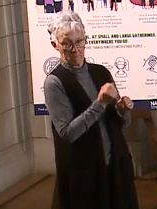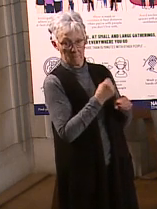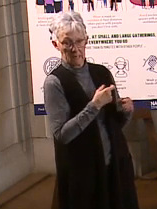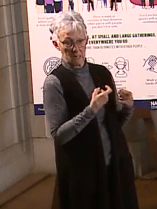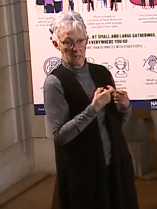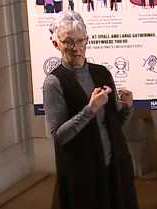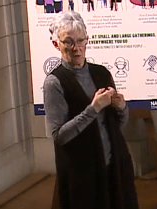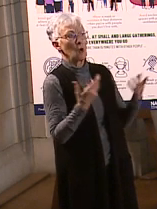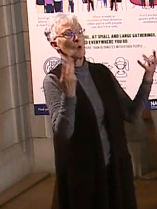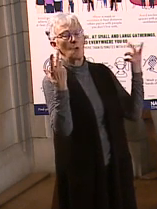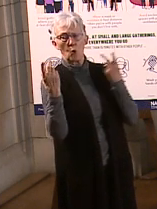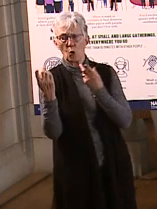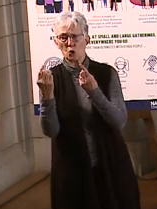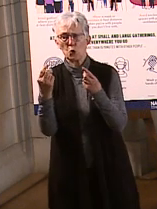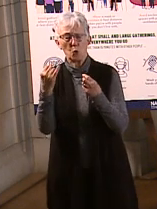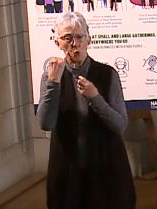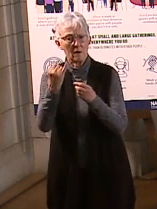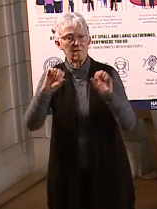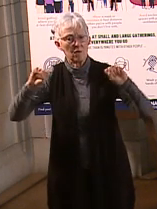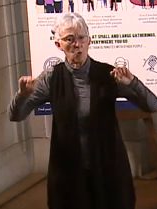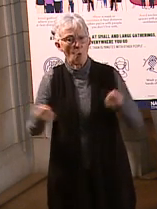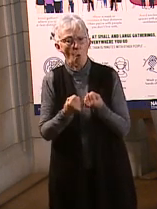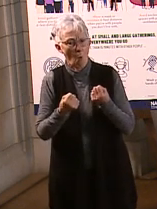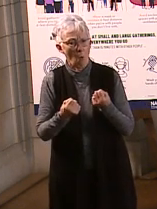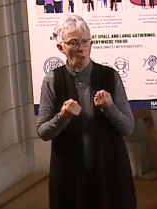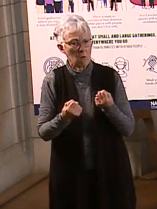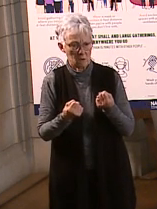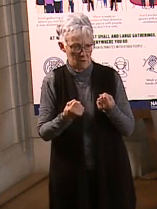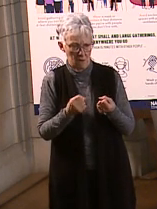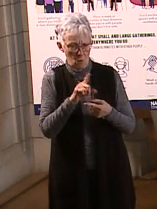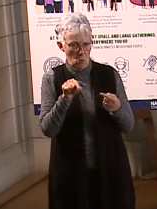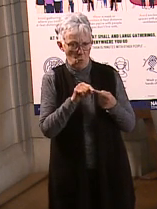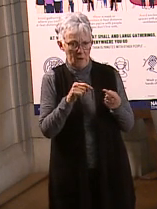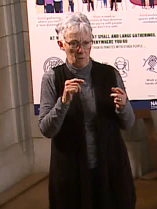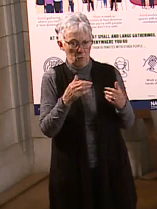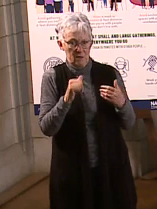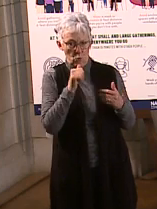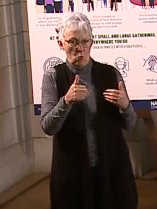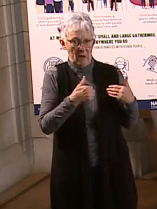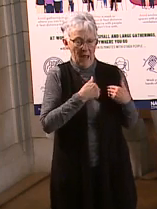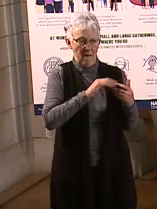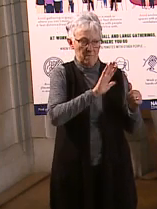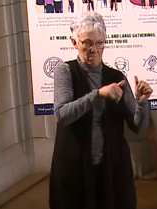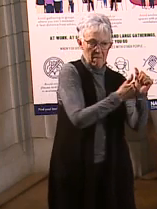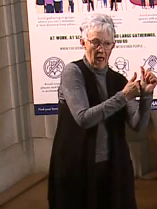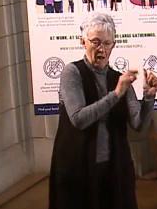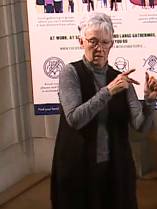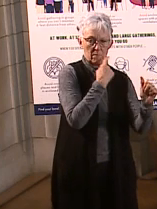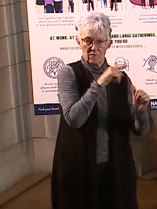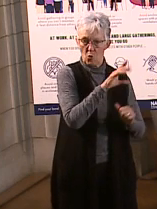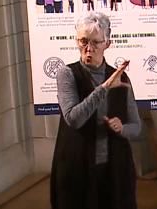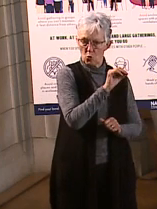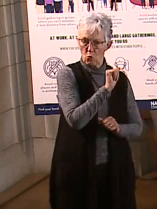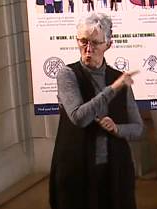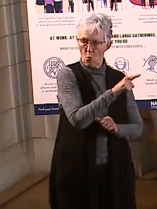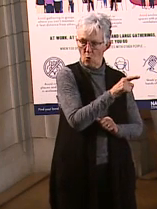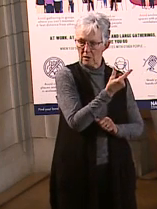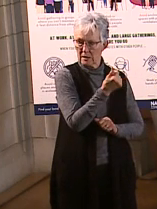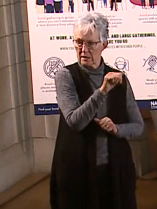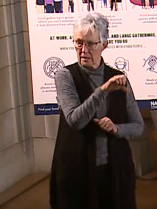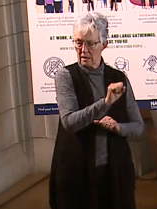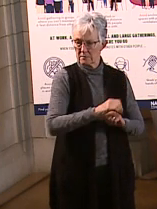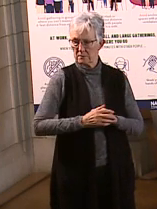snaps. A question from Grant Schulte of the Associated Press. He wants to know who specifically is making the decisions about who to prioritize